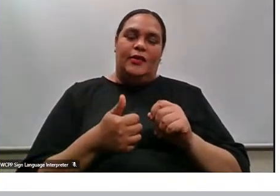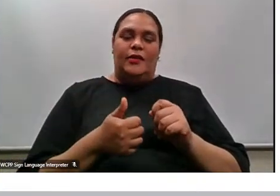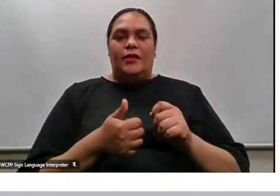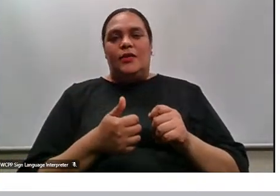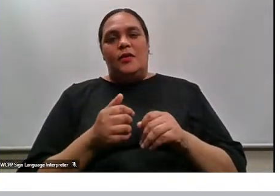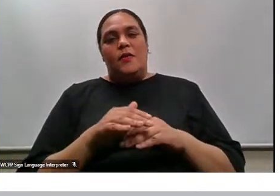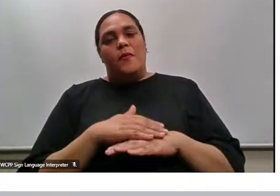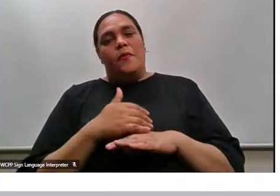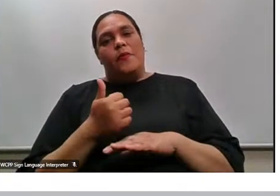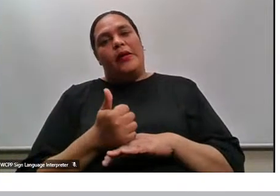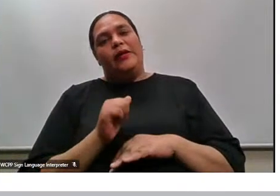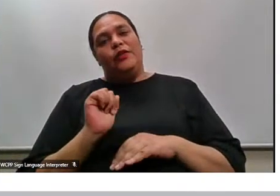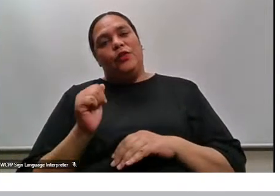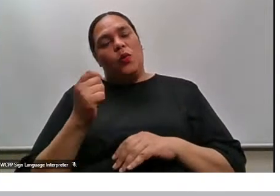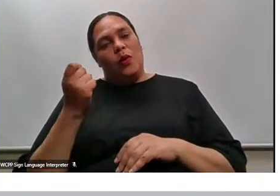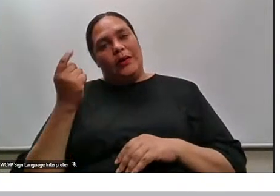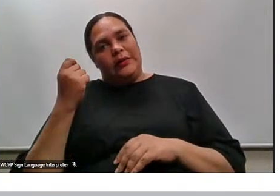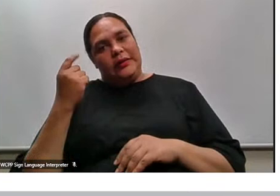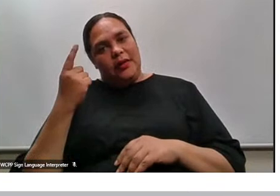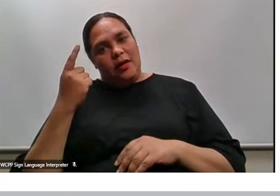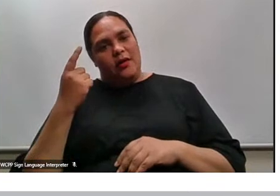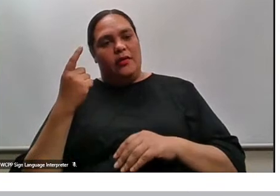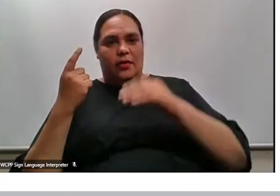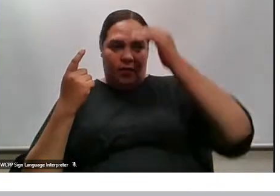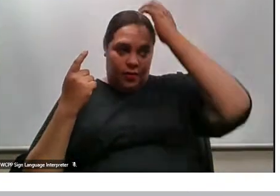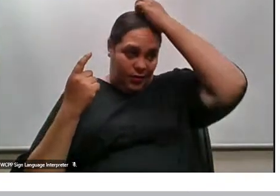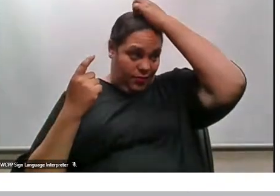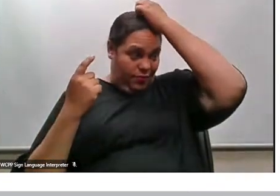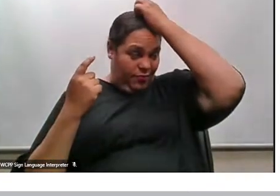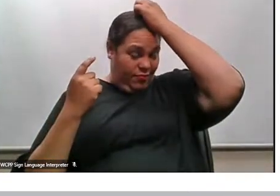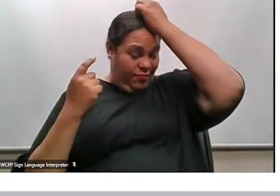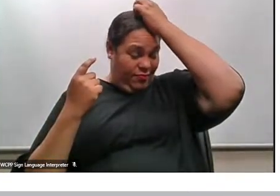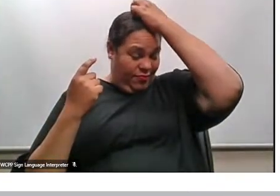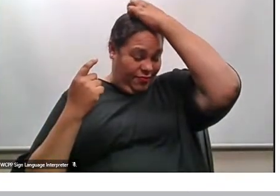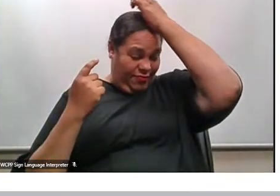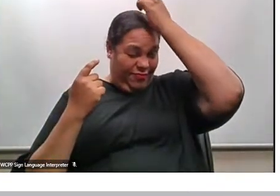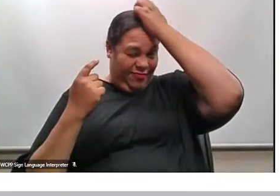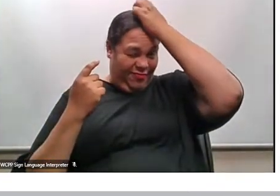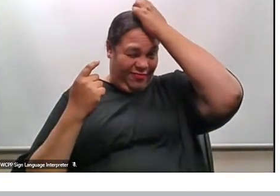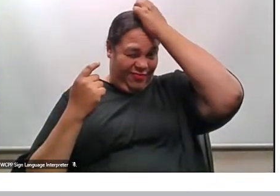based on the understanding that